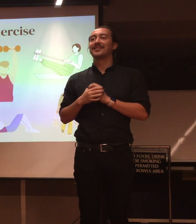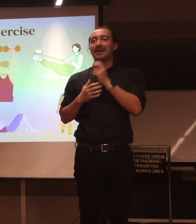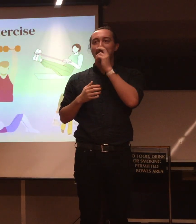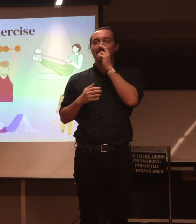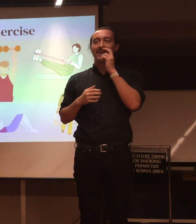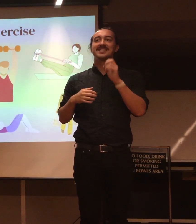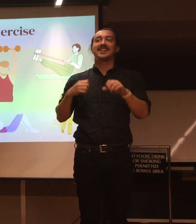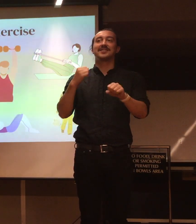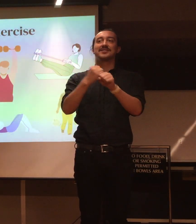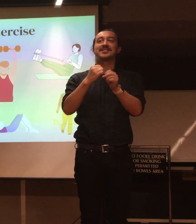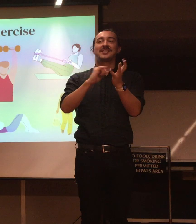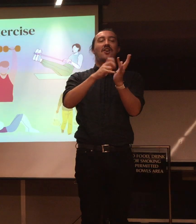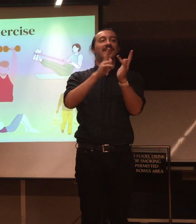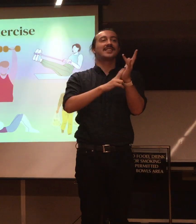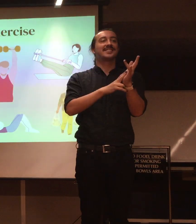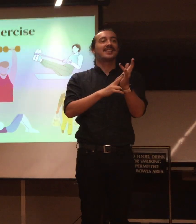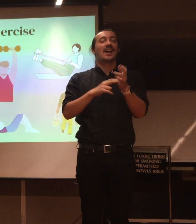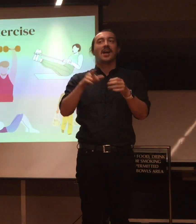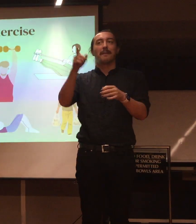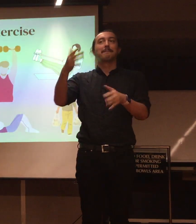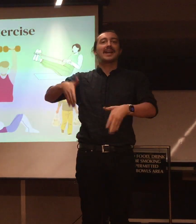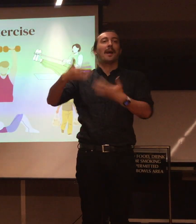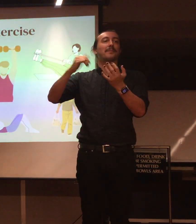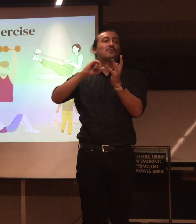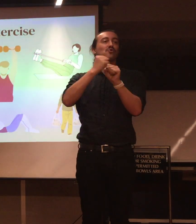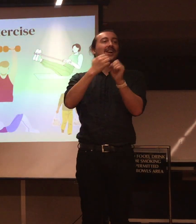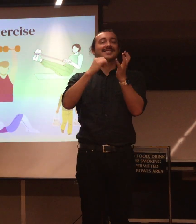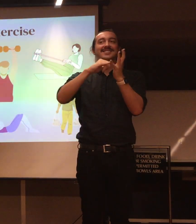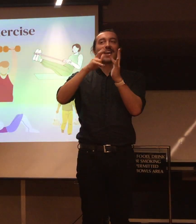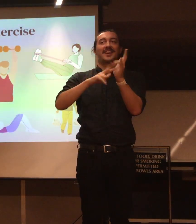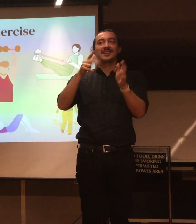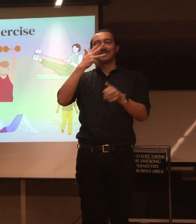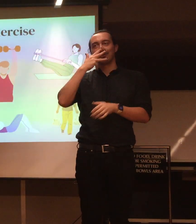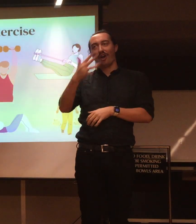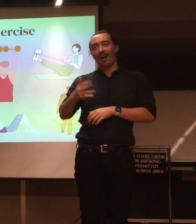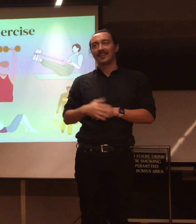Yeah, I just took up my grandson. Your grand.